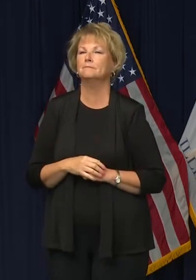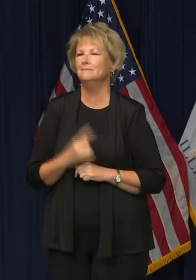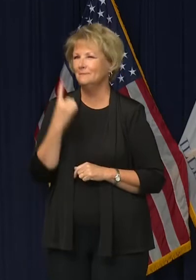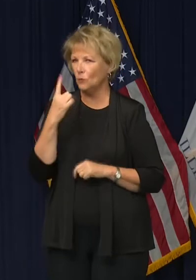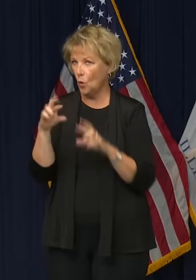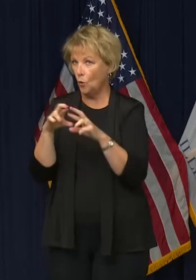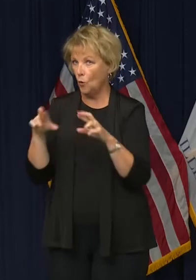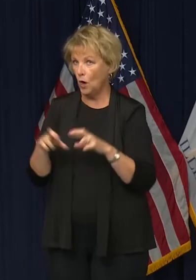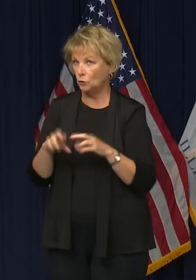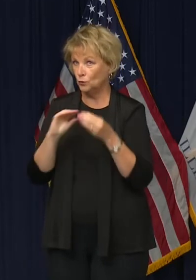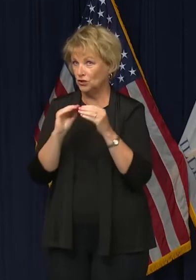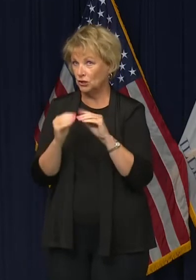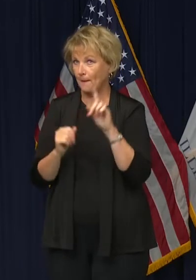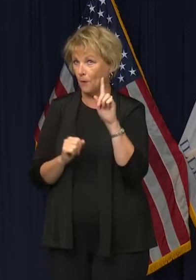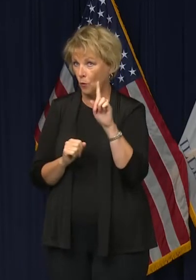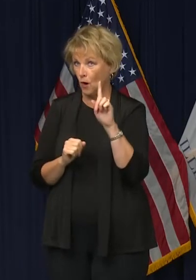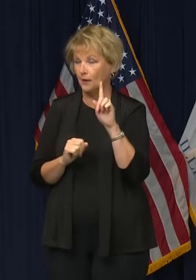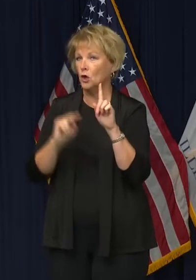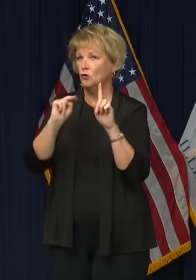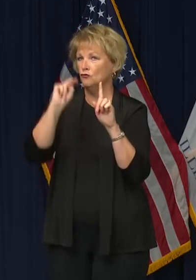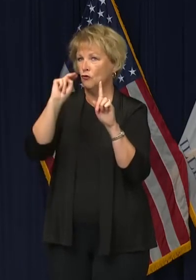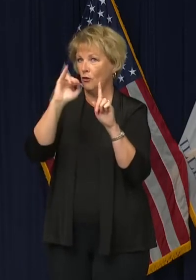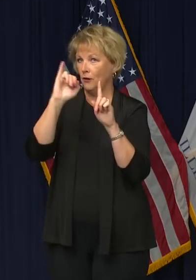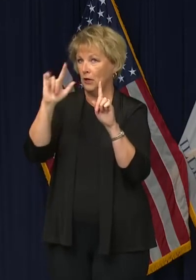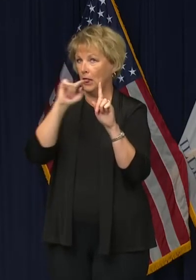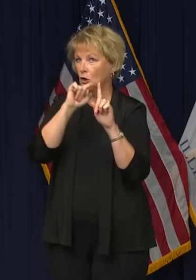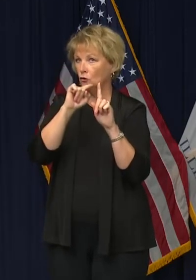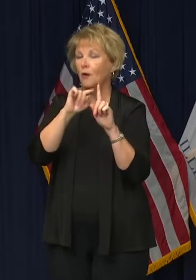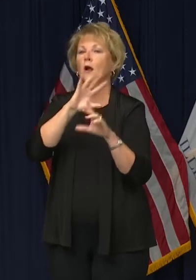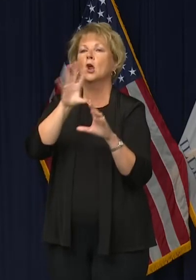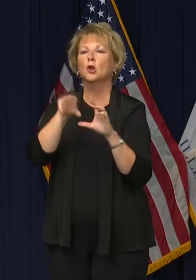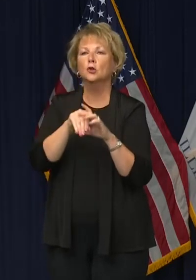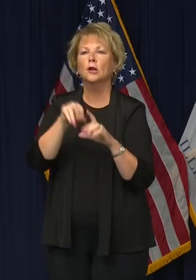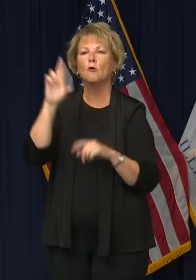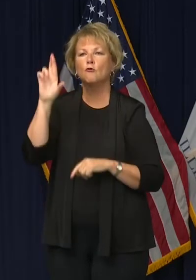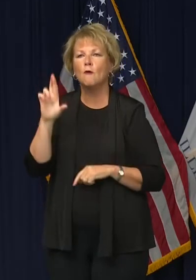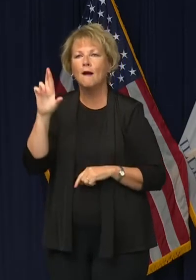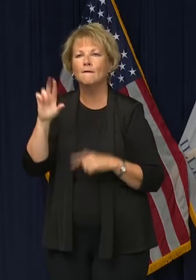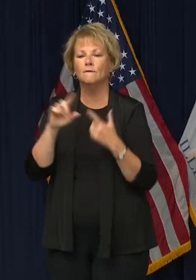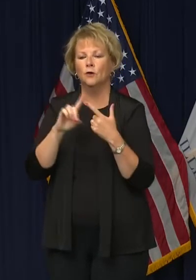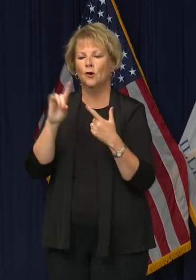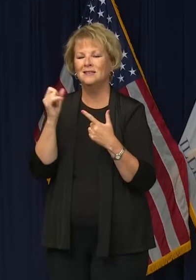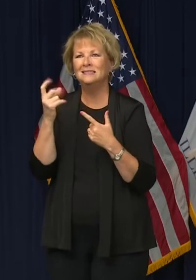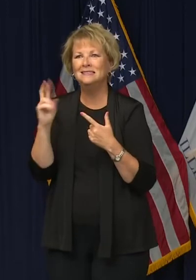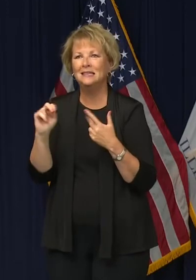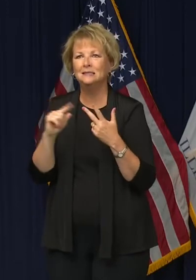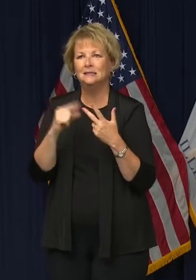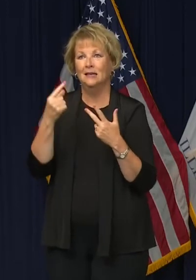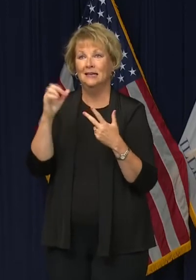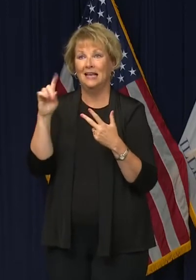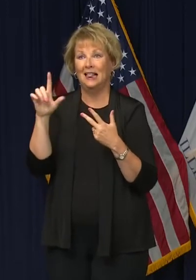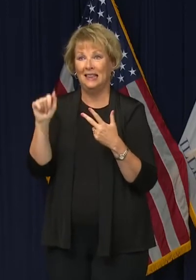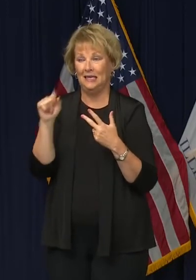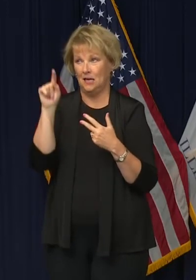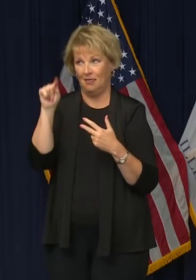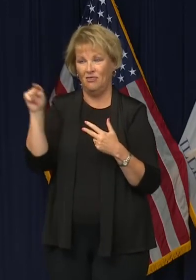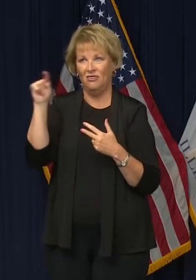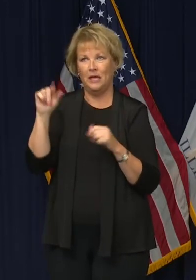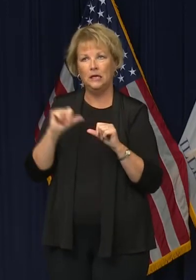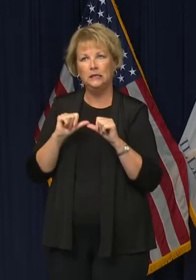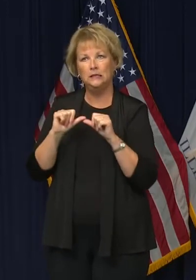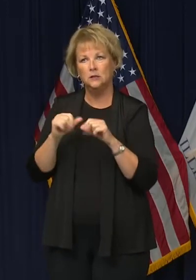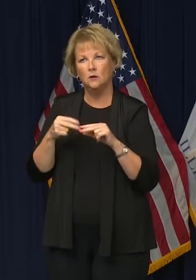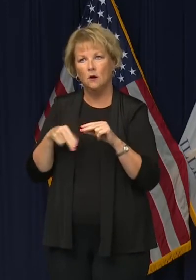regions, Region 1 in northern Illinois, which includes Rockford, Dixon, and Galena, has continued